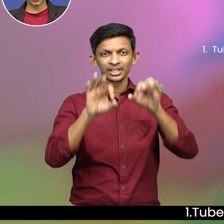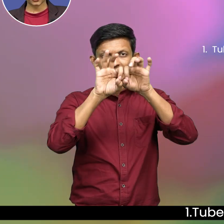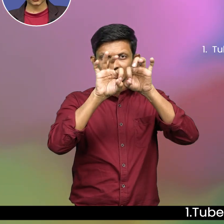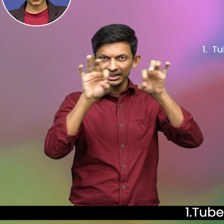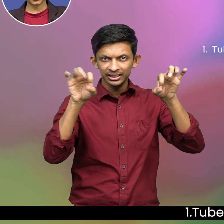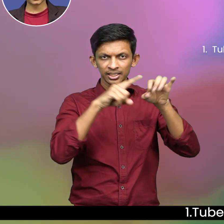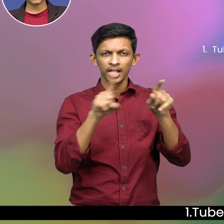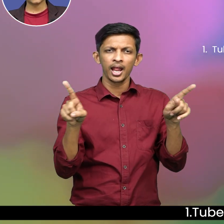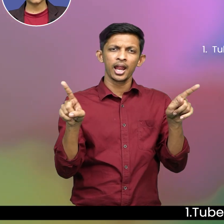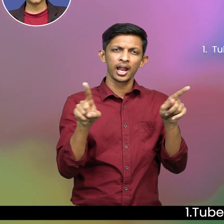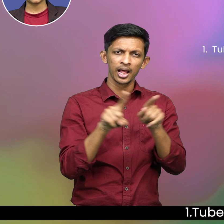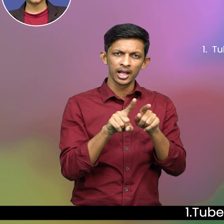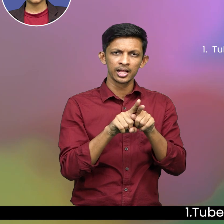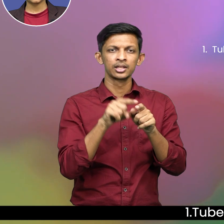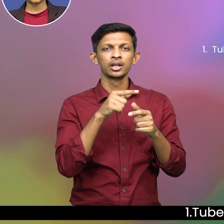tube-like structures,